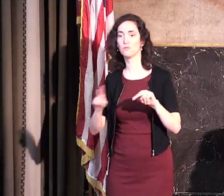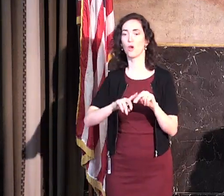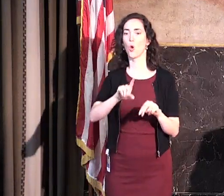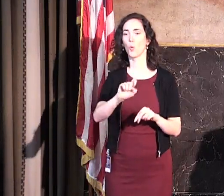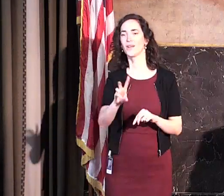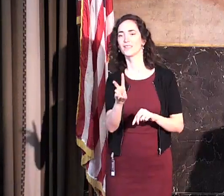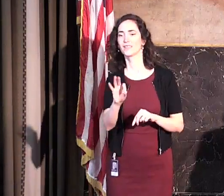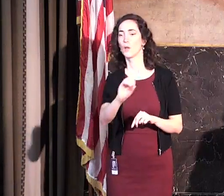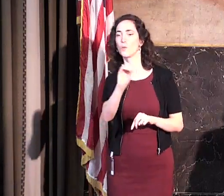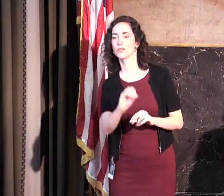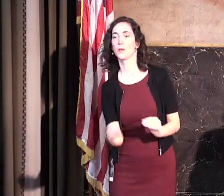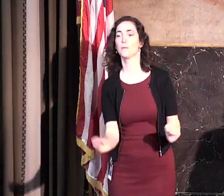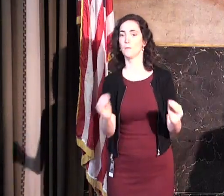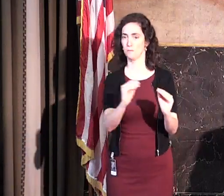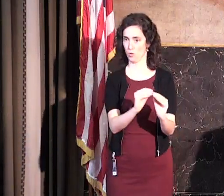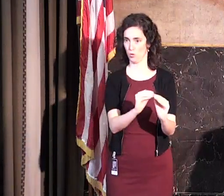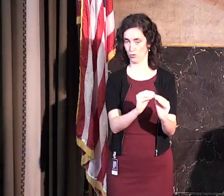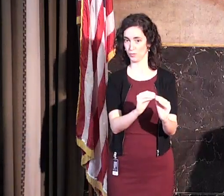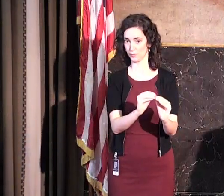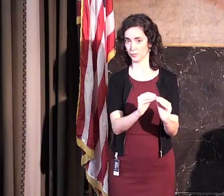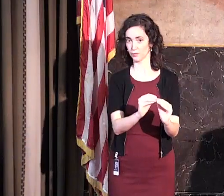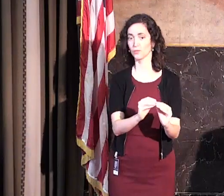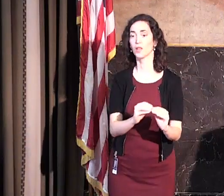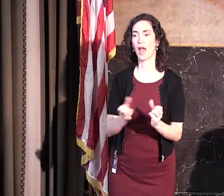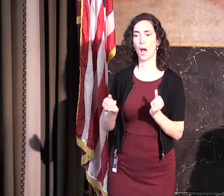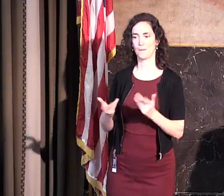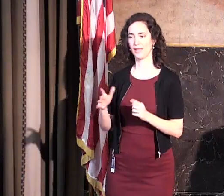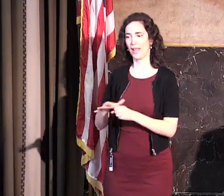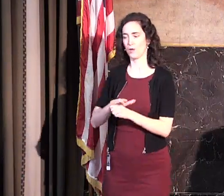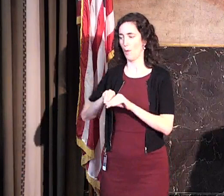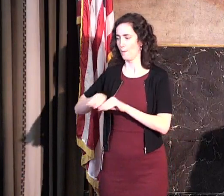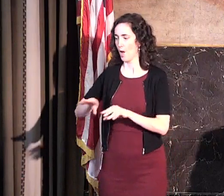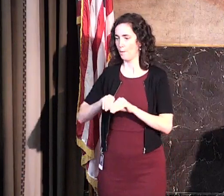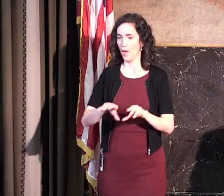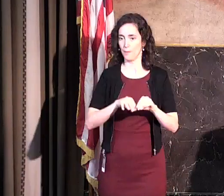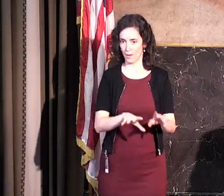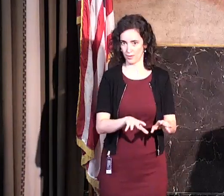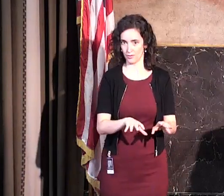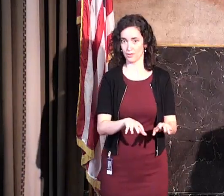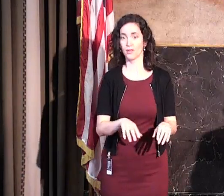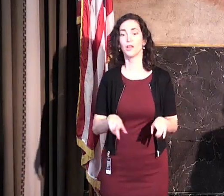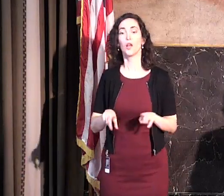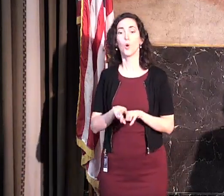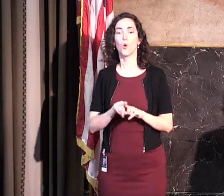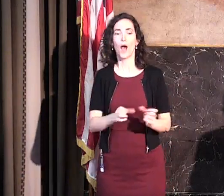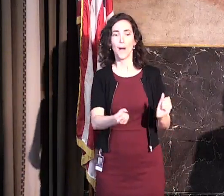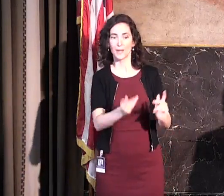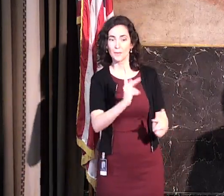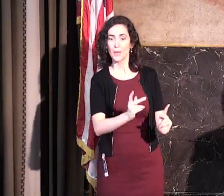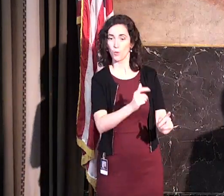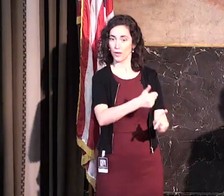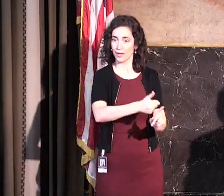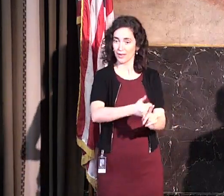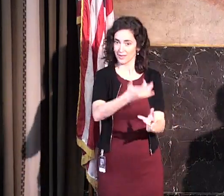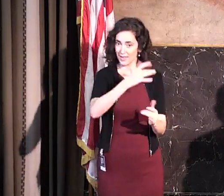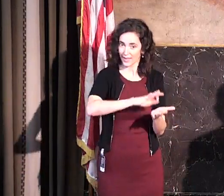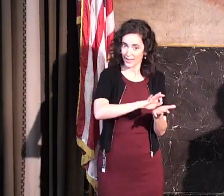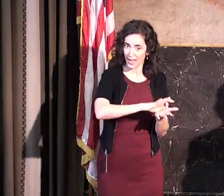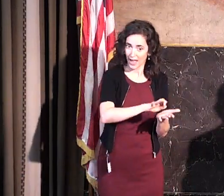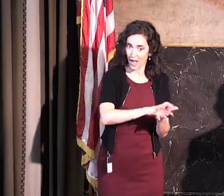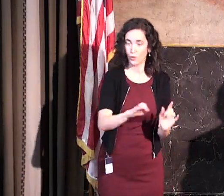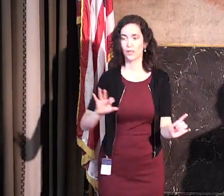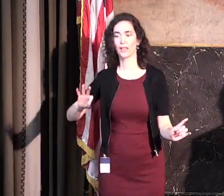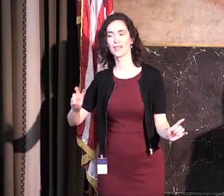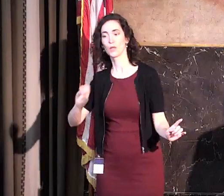outbreaks and a 96% increase in the number of outbreak-associated cases relative to just the previous